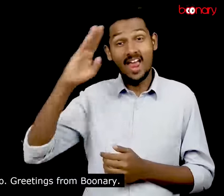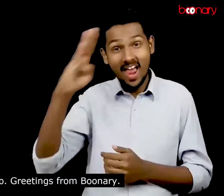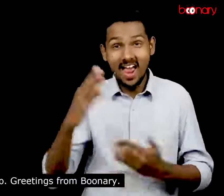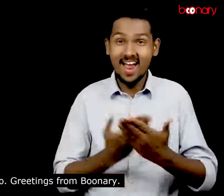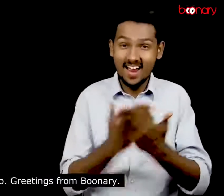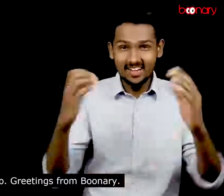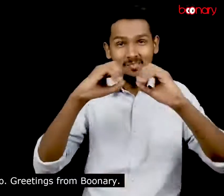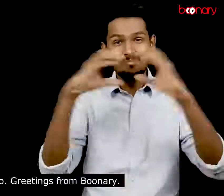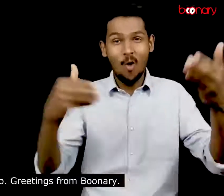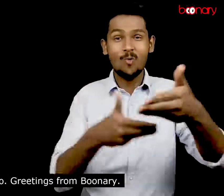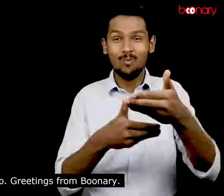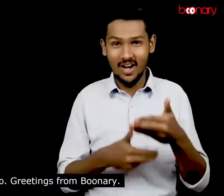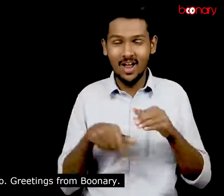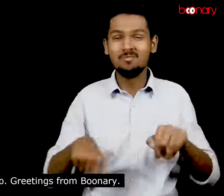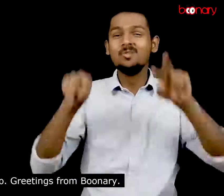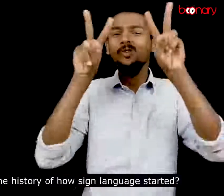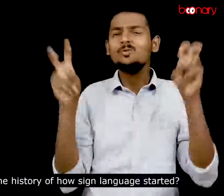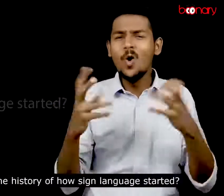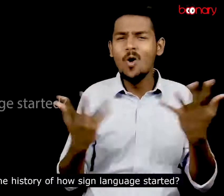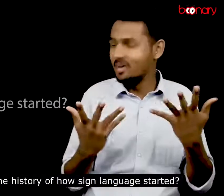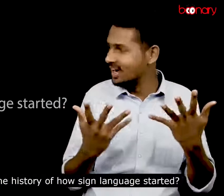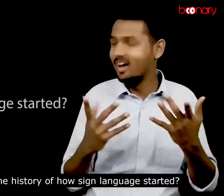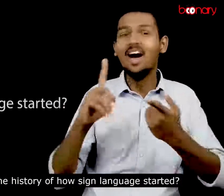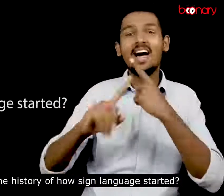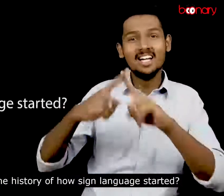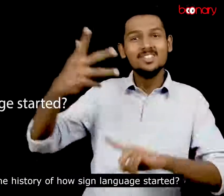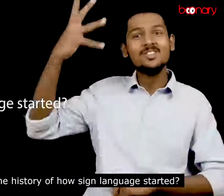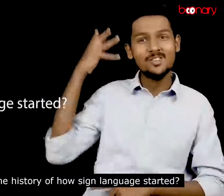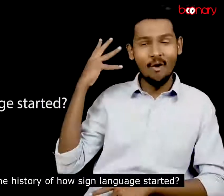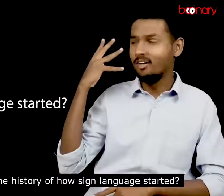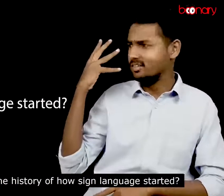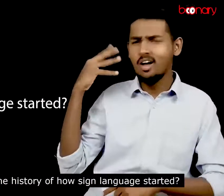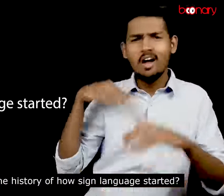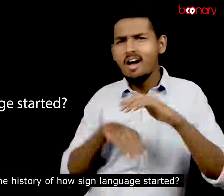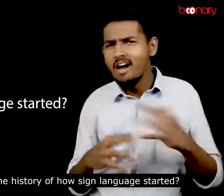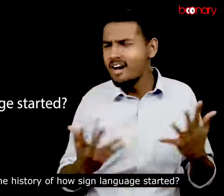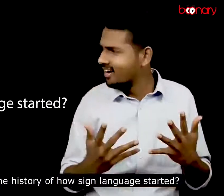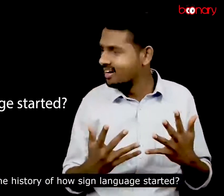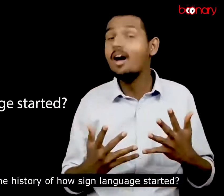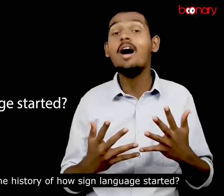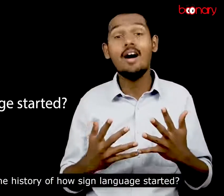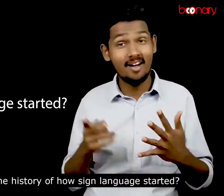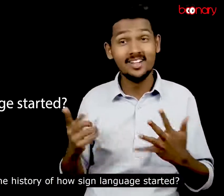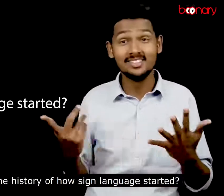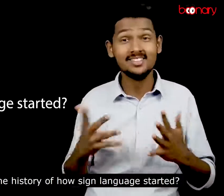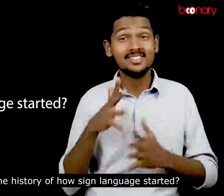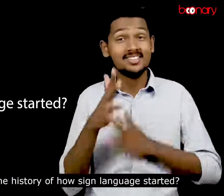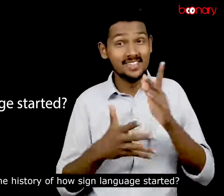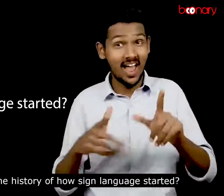Hello, greetings from Booneri. Today's topic is the history of how